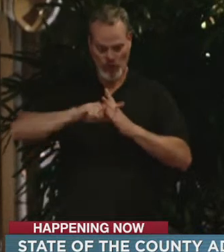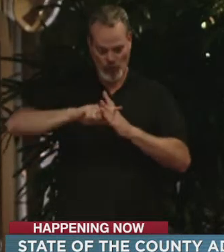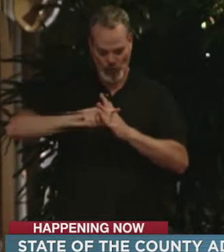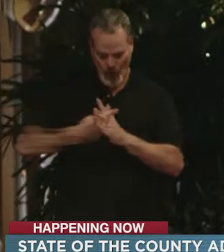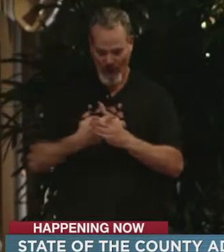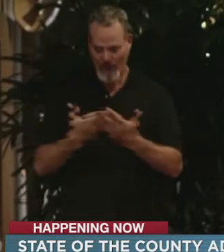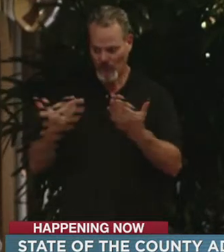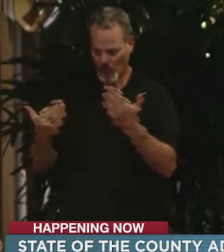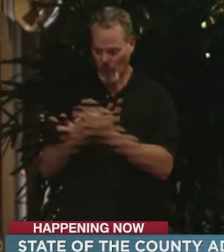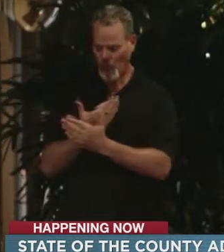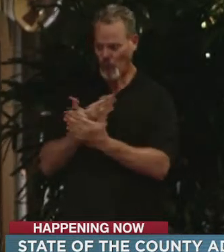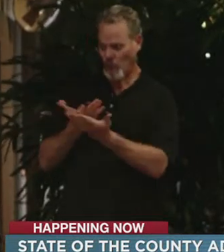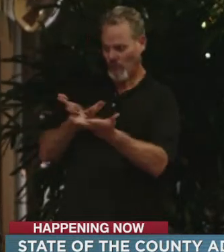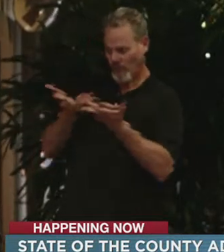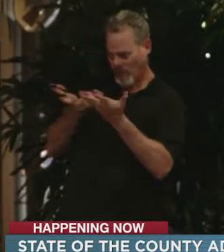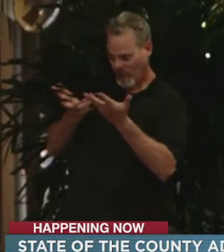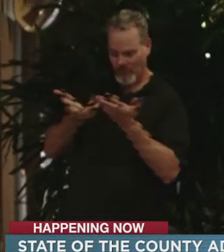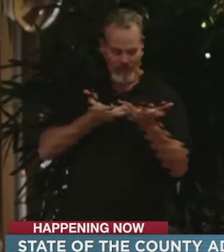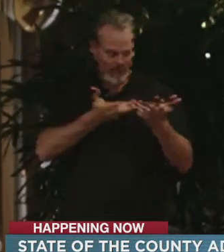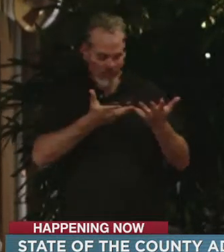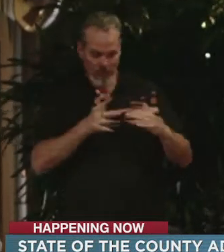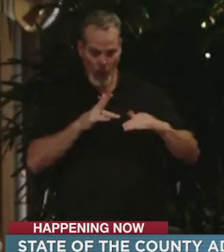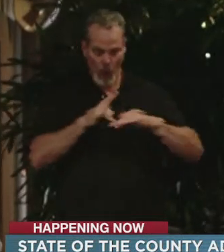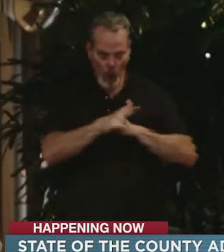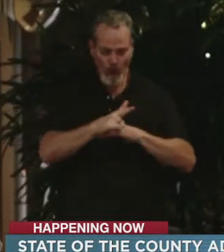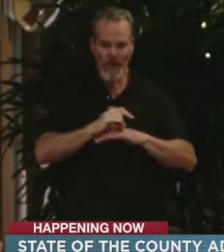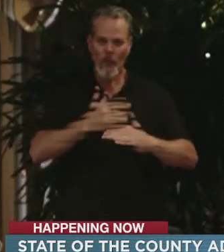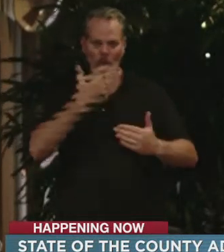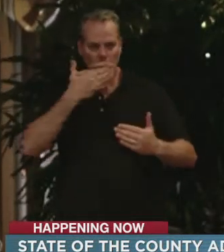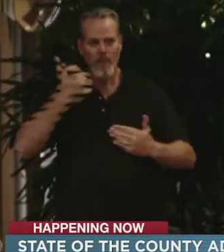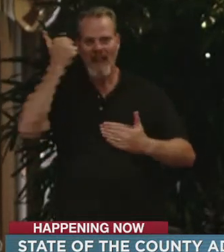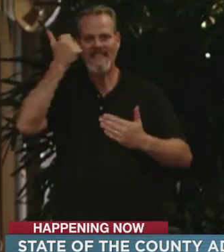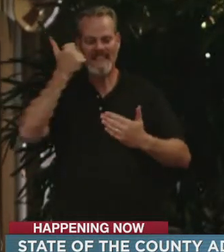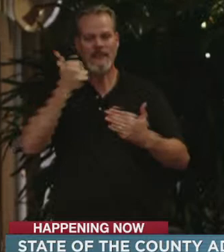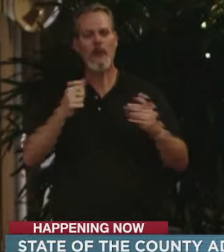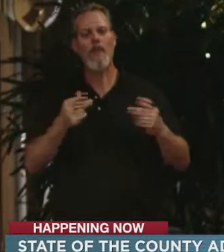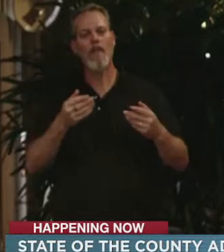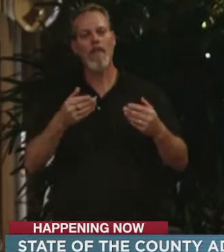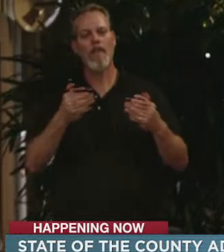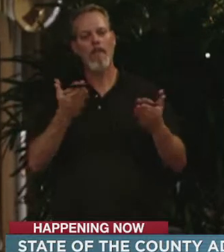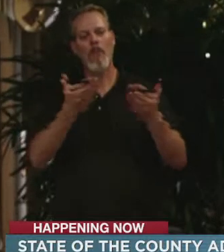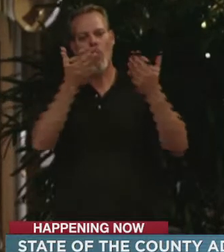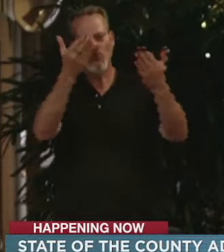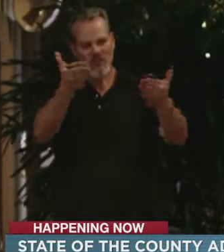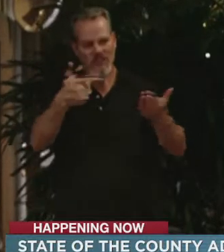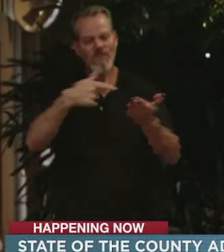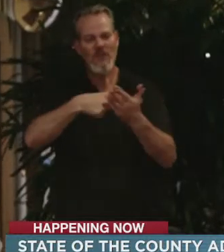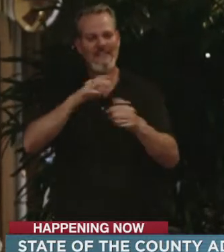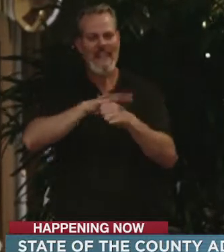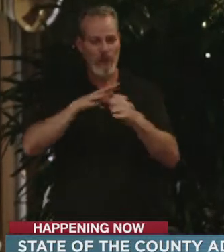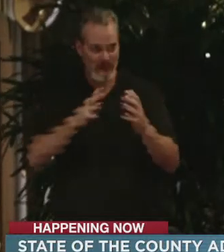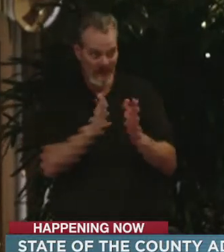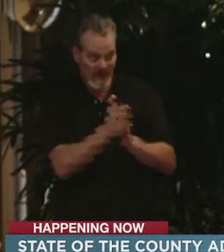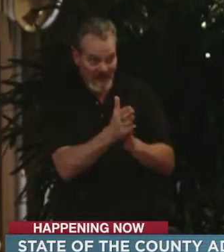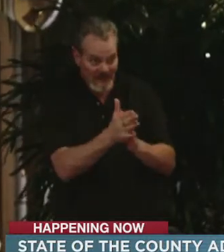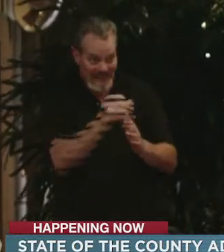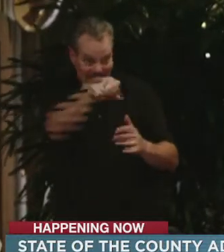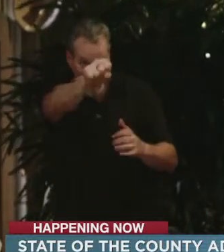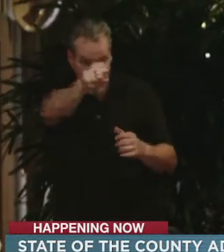early, we're really coming up with the best legislative proposals to put before the county. Yes, thank